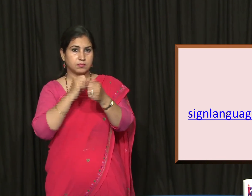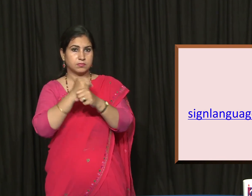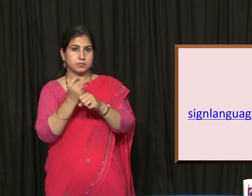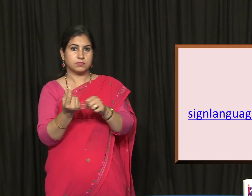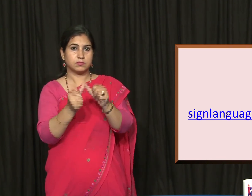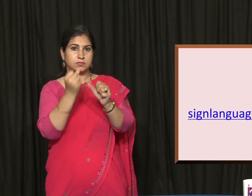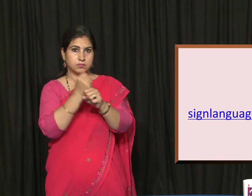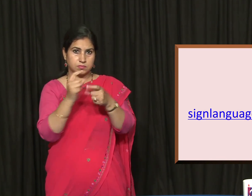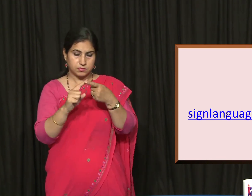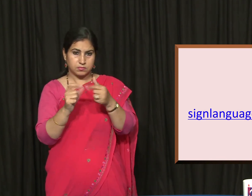www.unificationofitaly.ac.in.